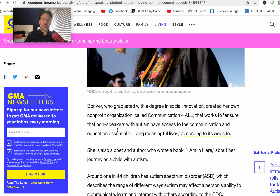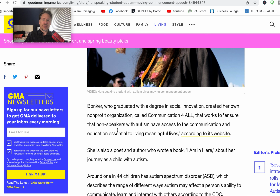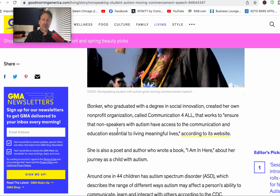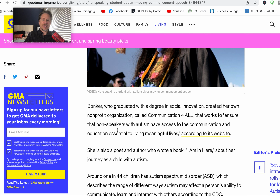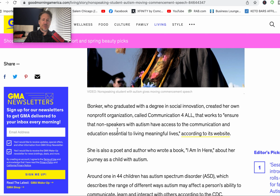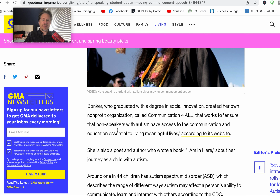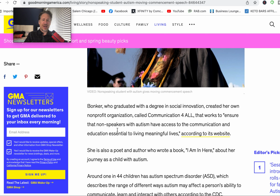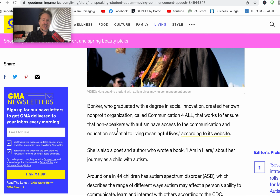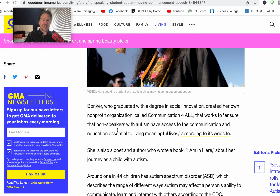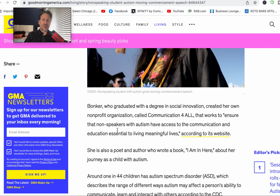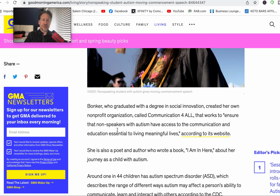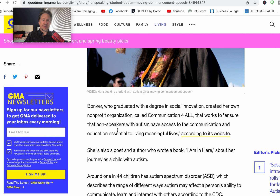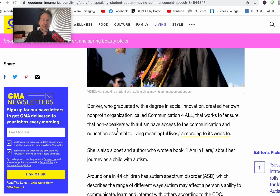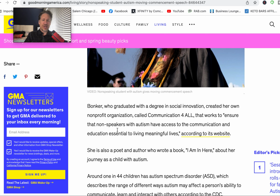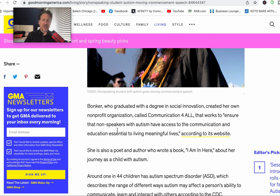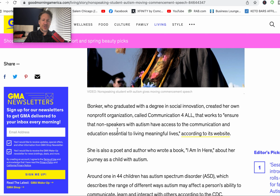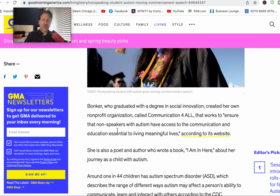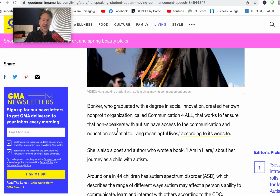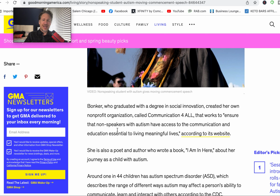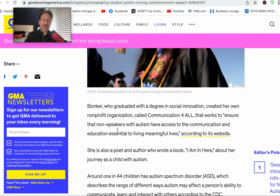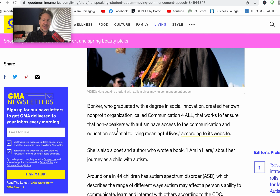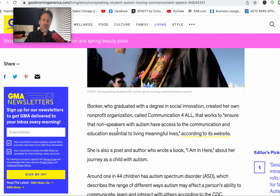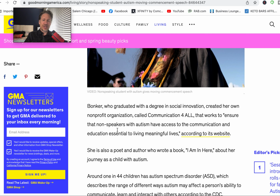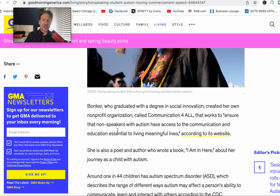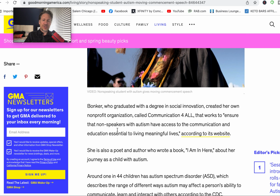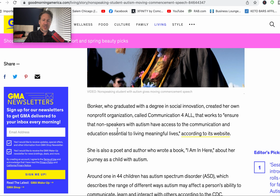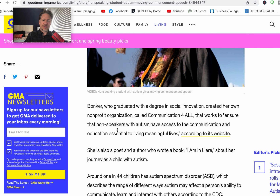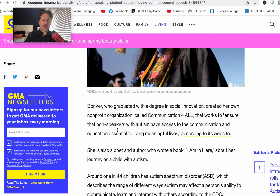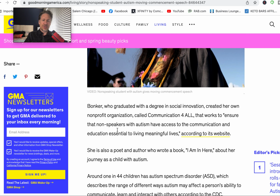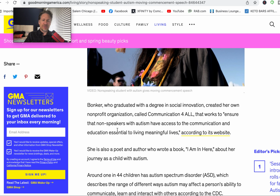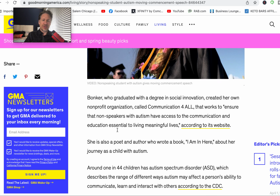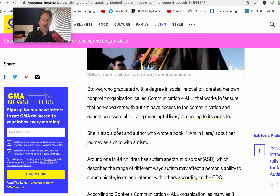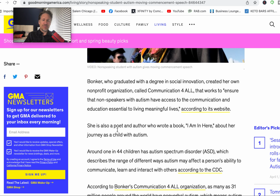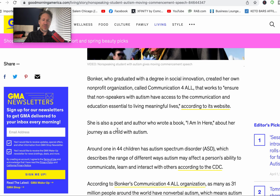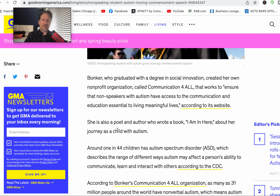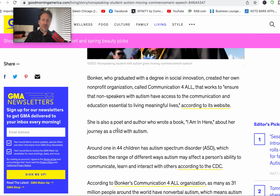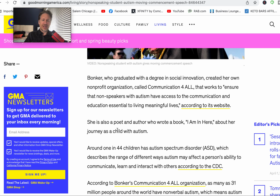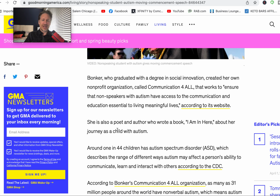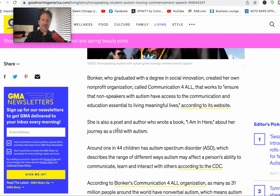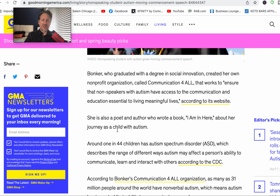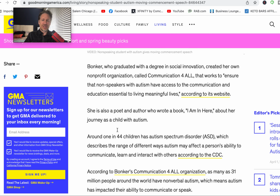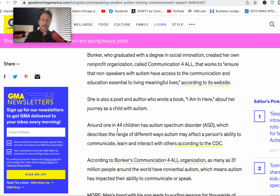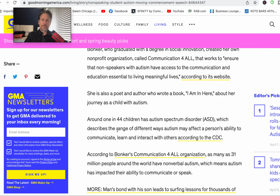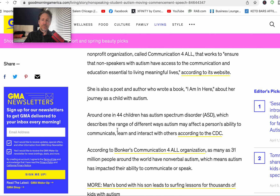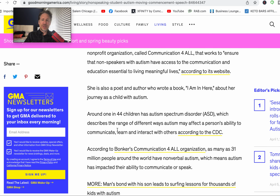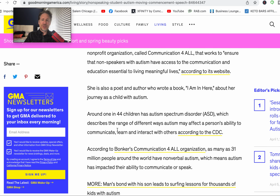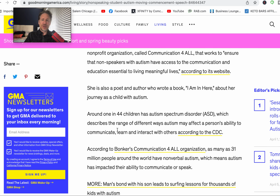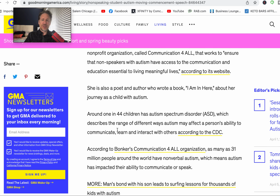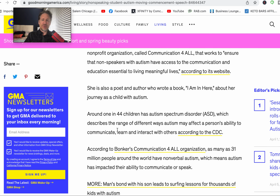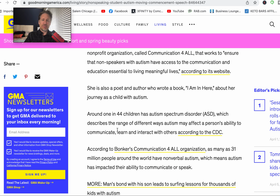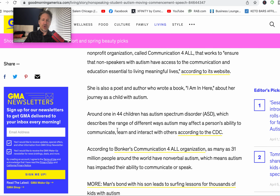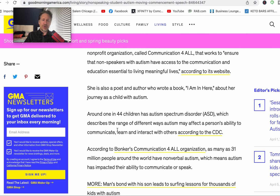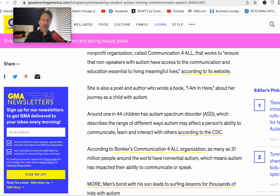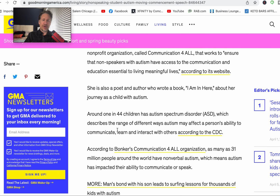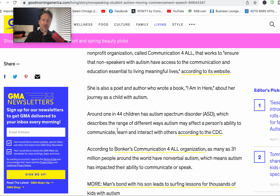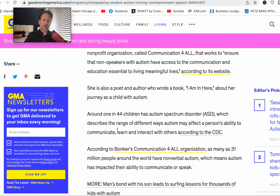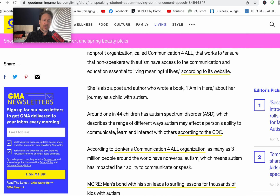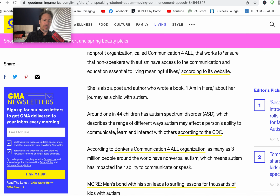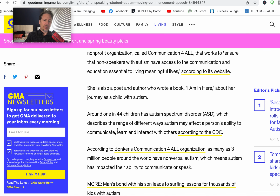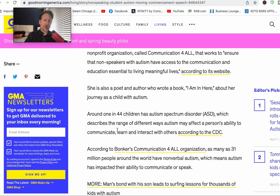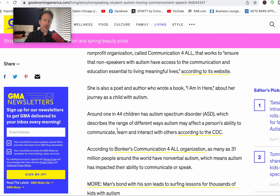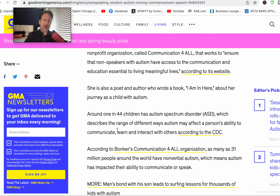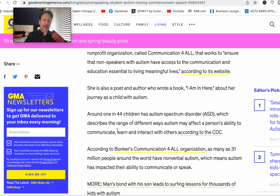speakers with autism have access to the communication and education essential to living meaningful lives. She also is a poet and author